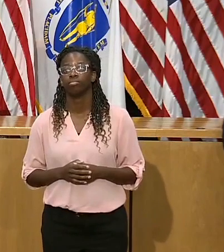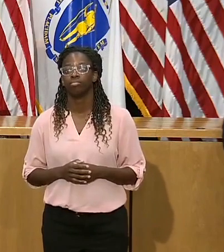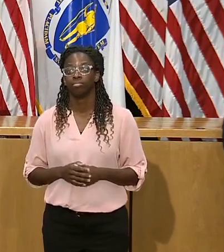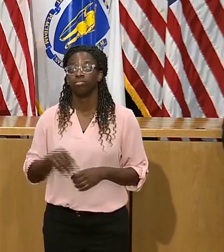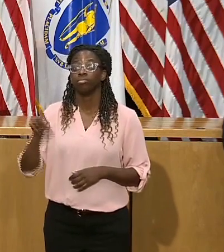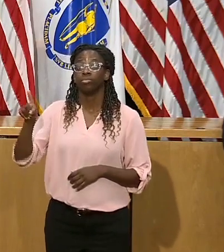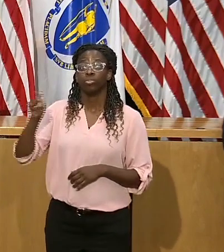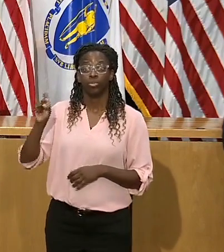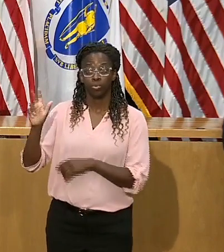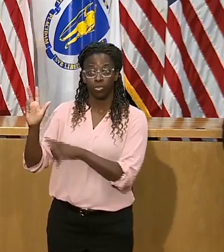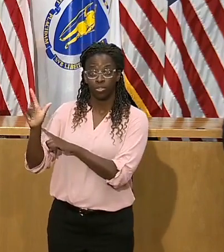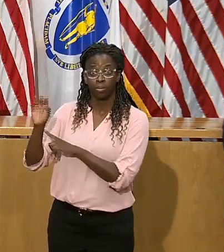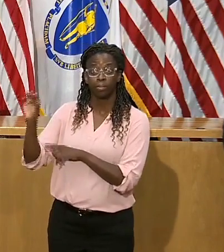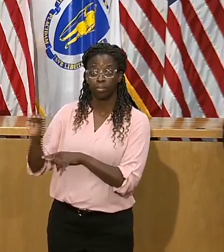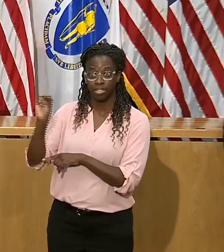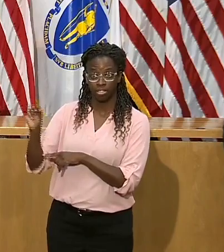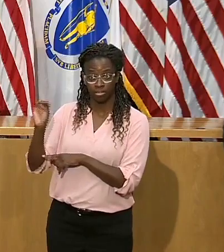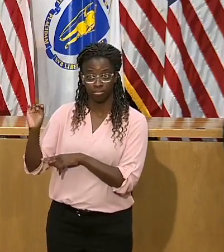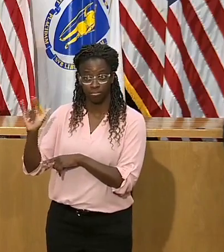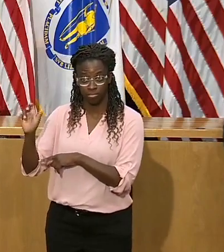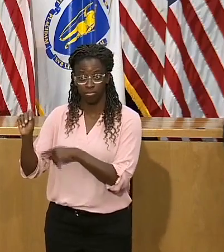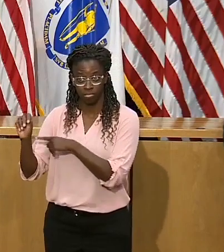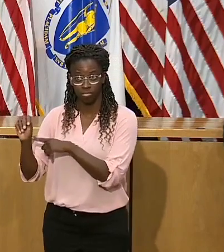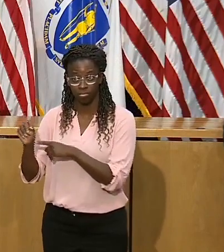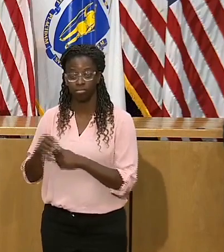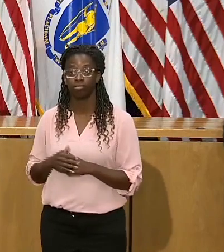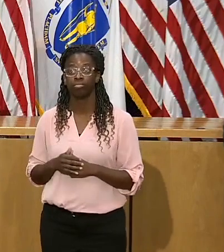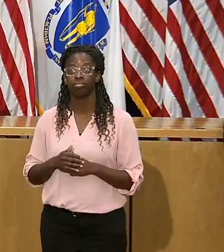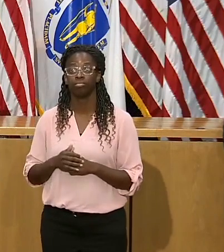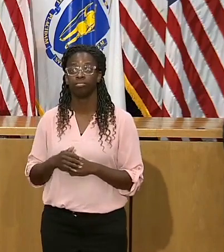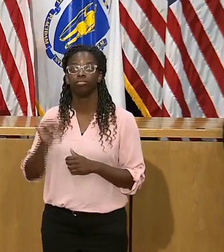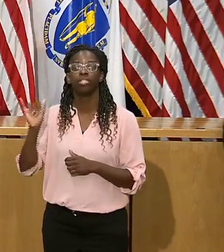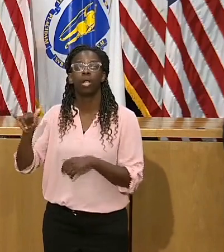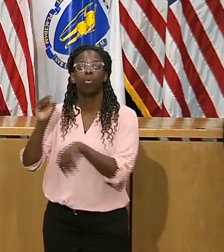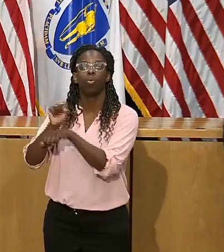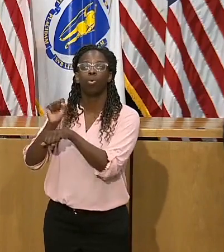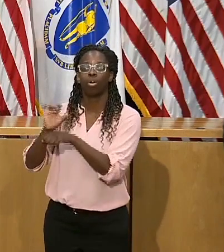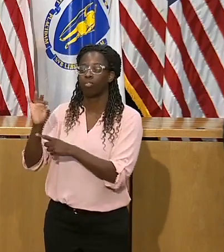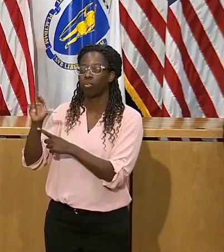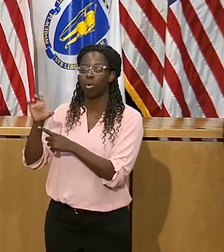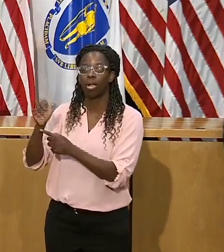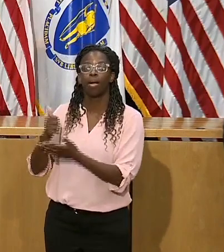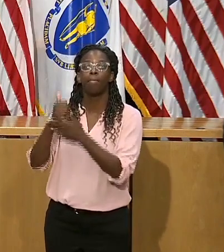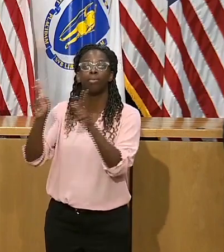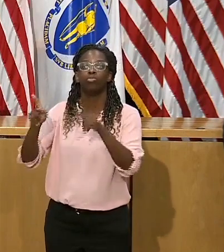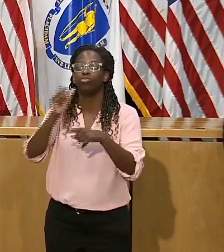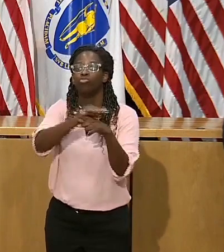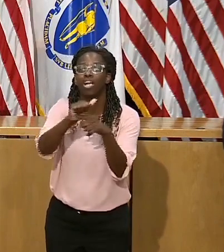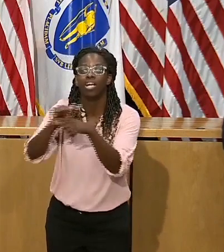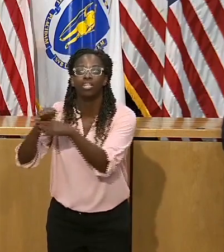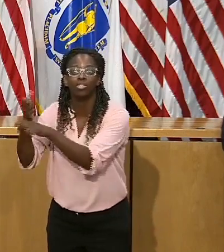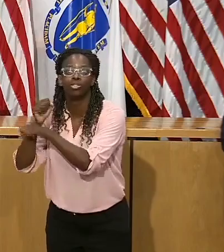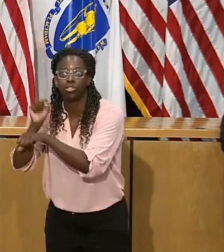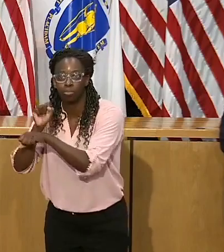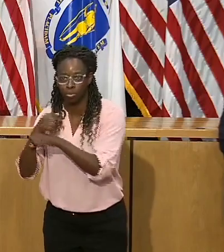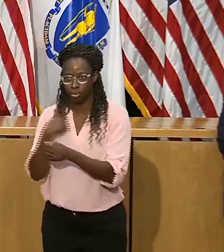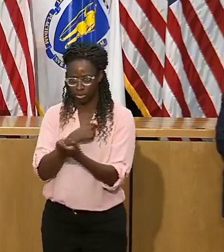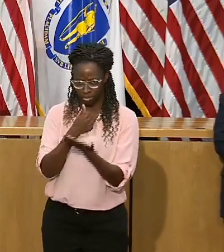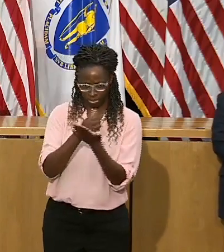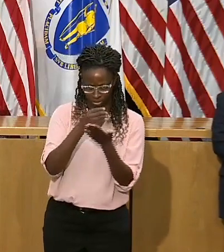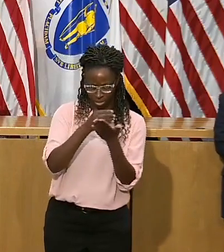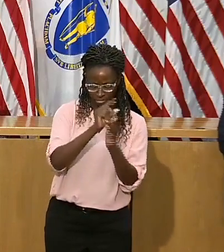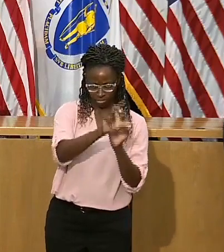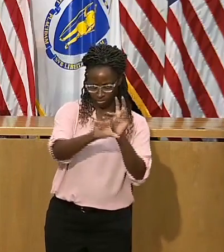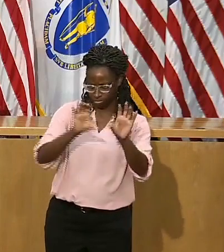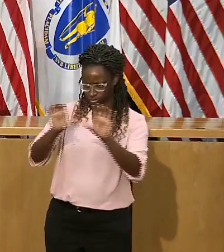workforce training spending and funds out of our Competitiveness Trust Fund. Much of the funding in these categories